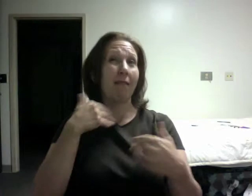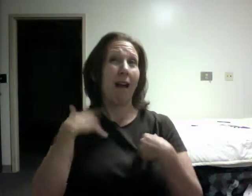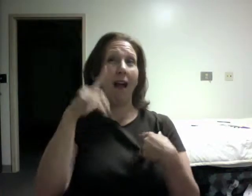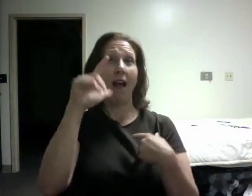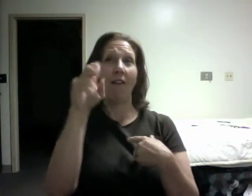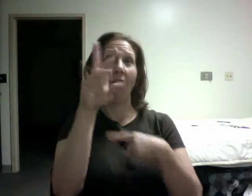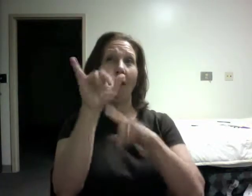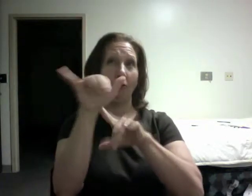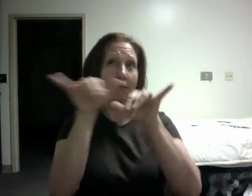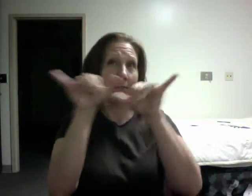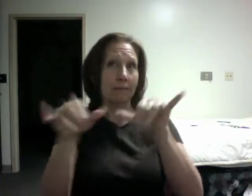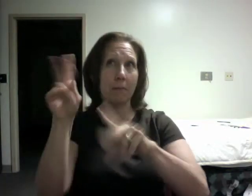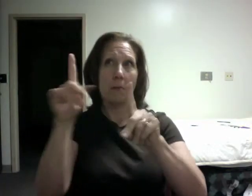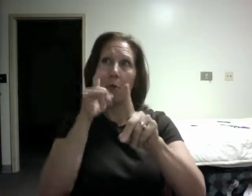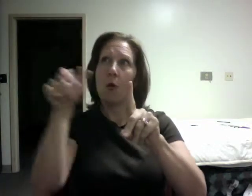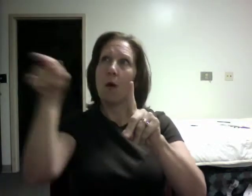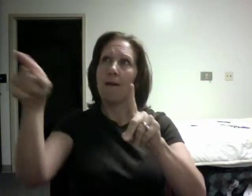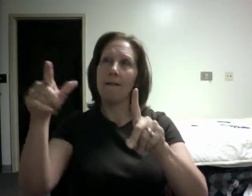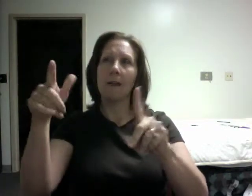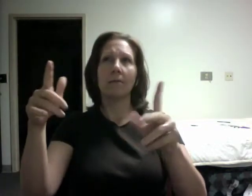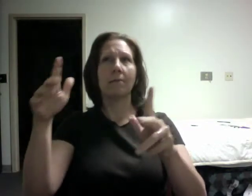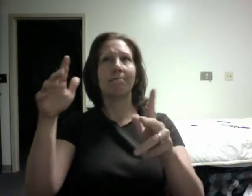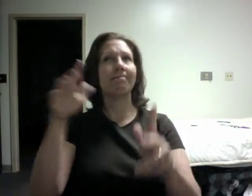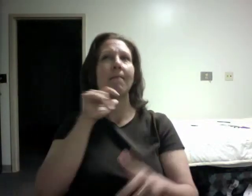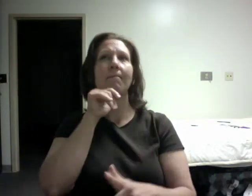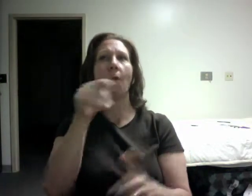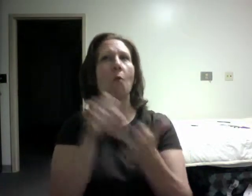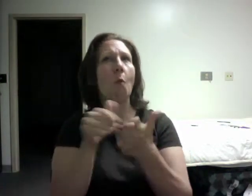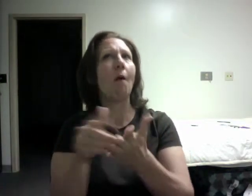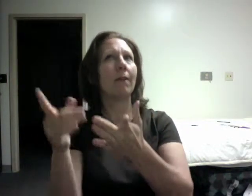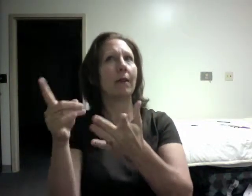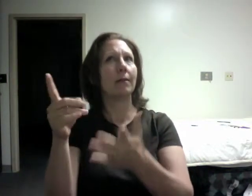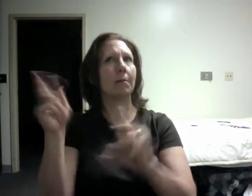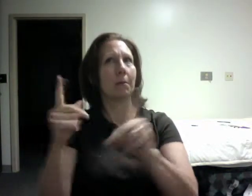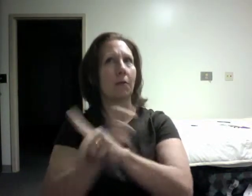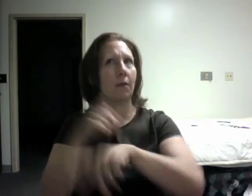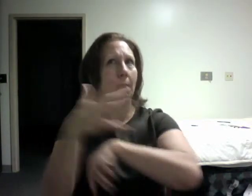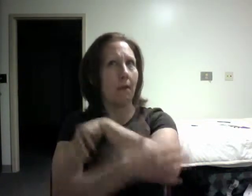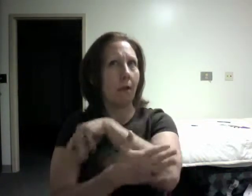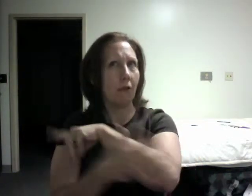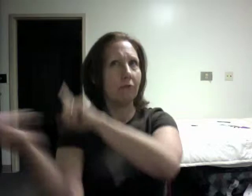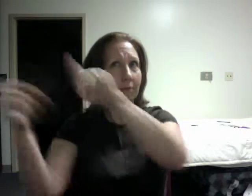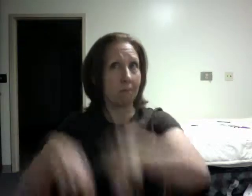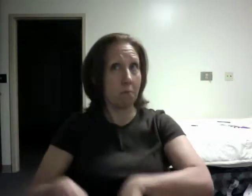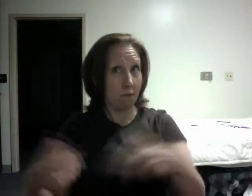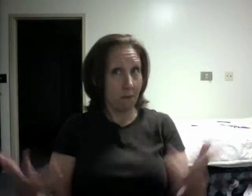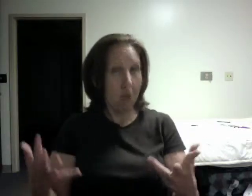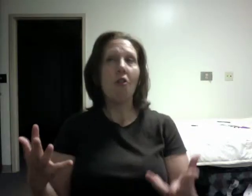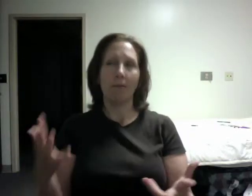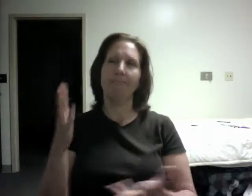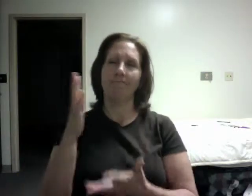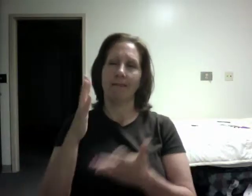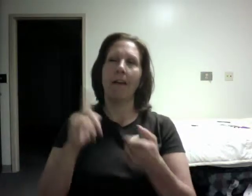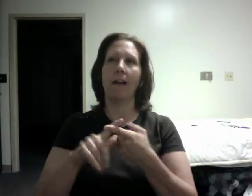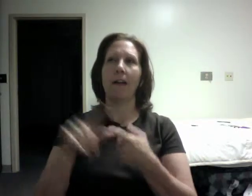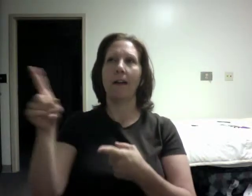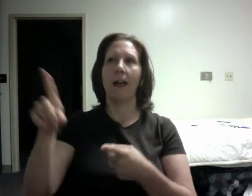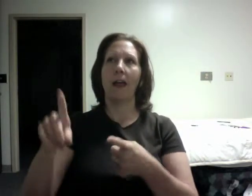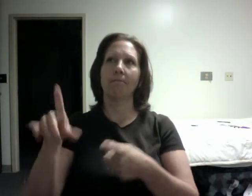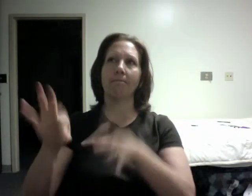States. There are 6 ways to become eligible for U.S. immigration. These include